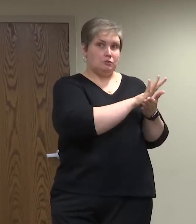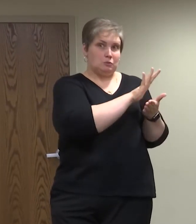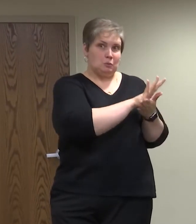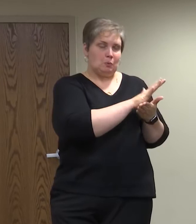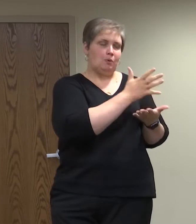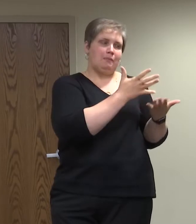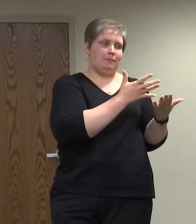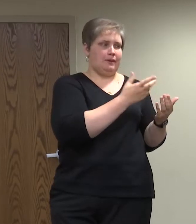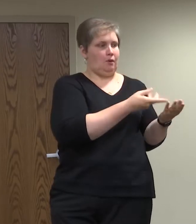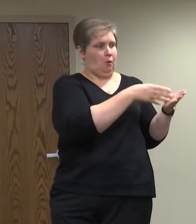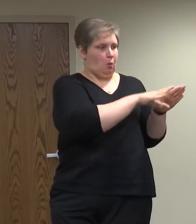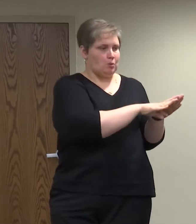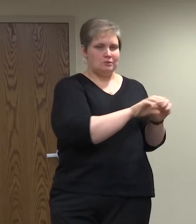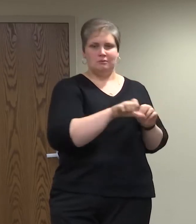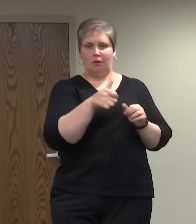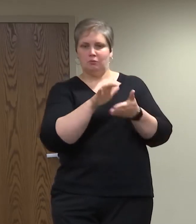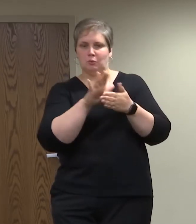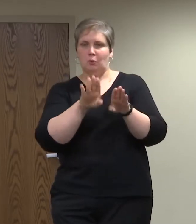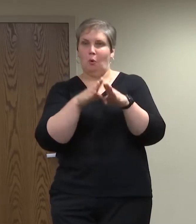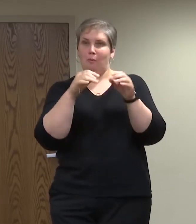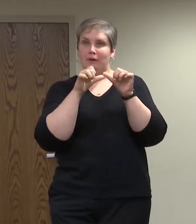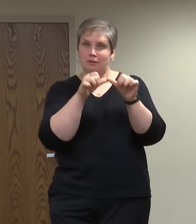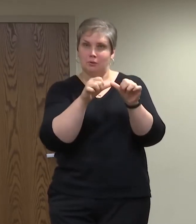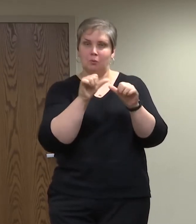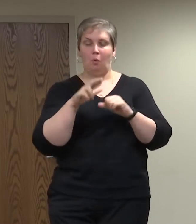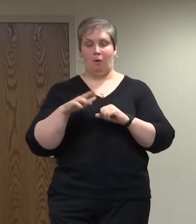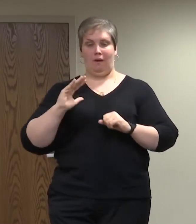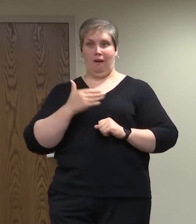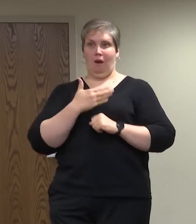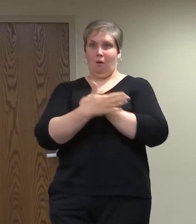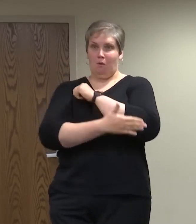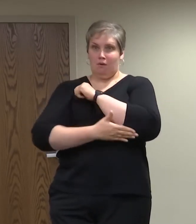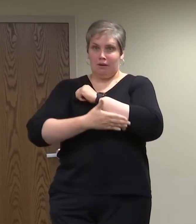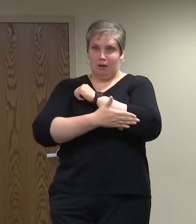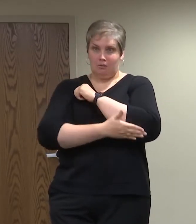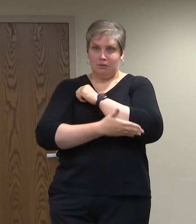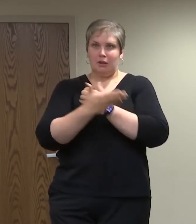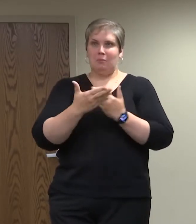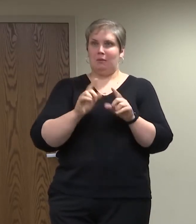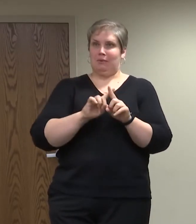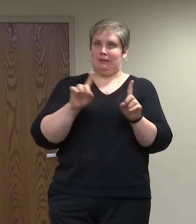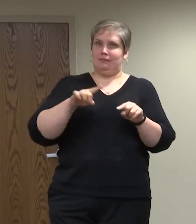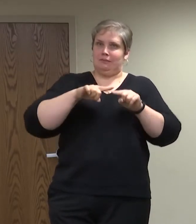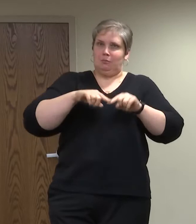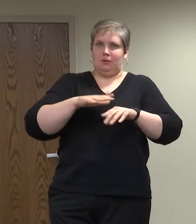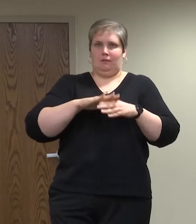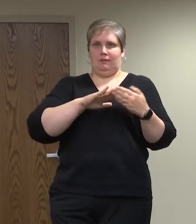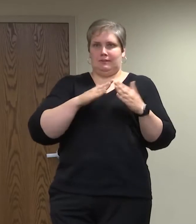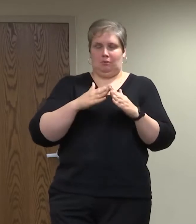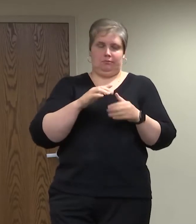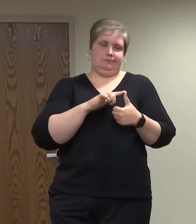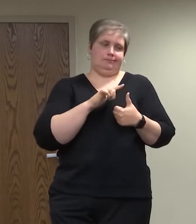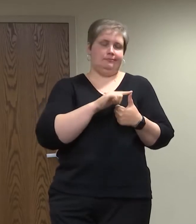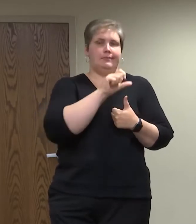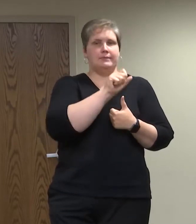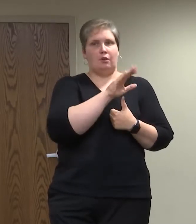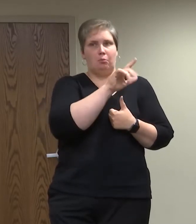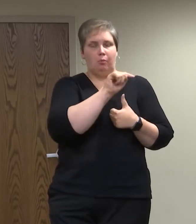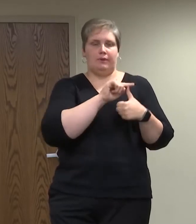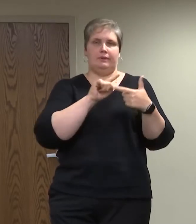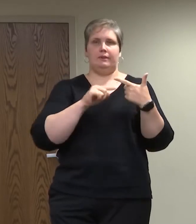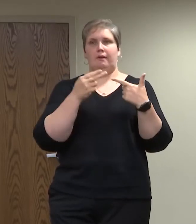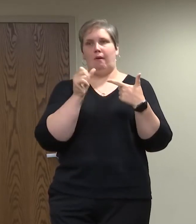school. And our entire county may have very different responses, whether I'm in South Beloit, Harlem, Rockford